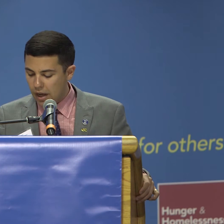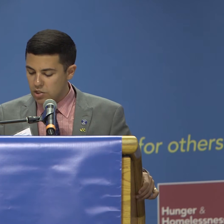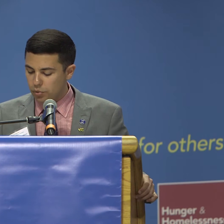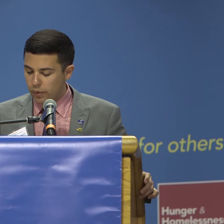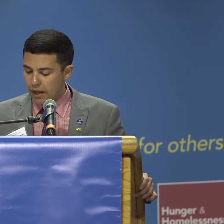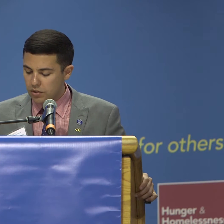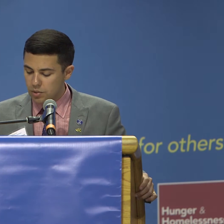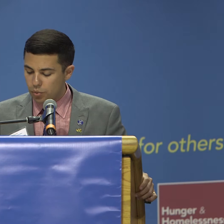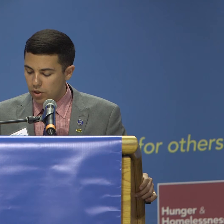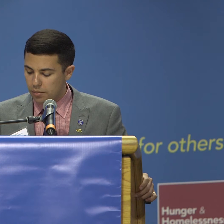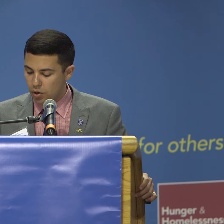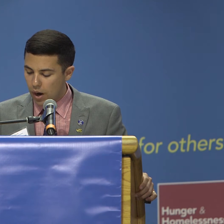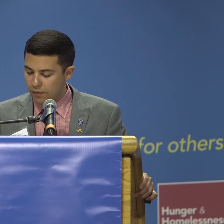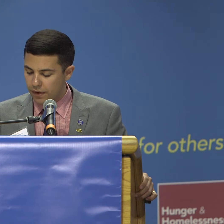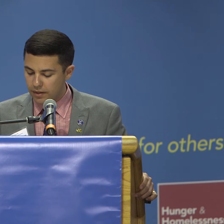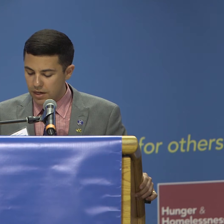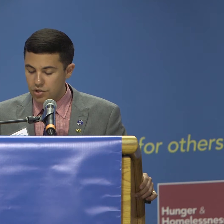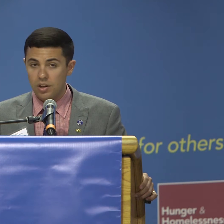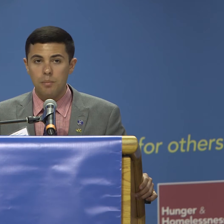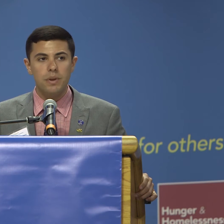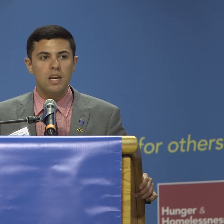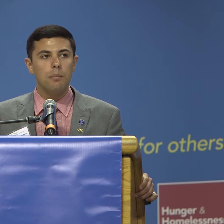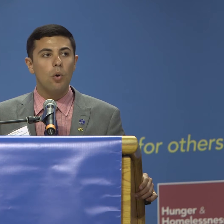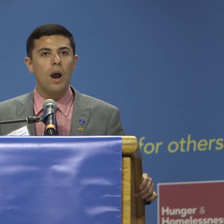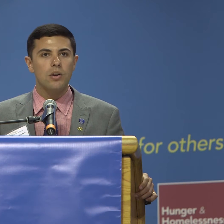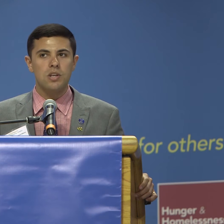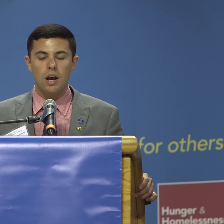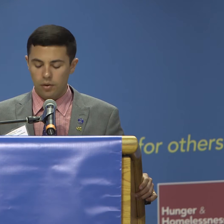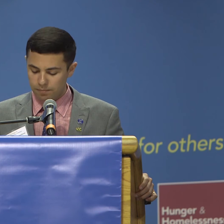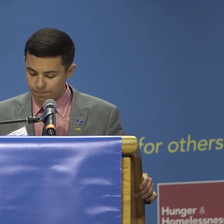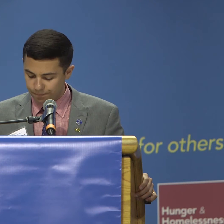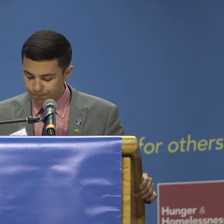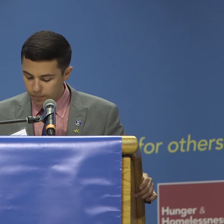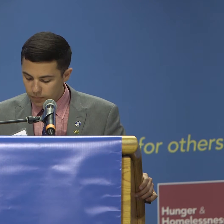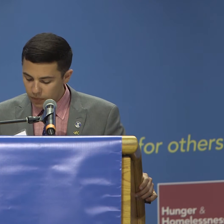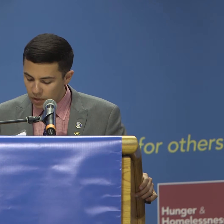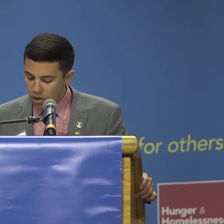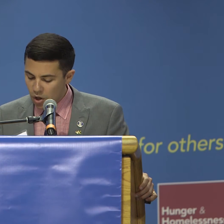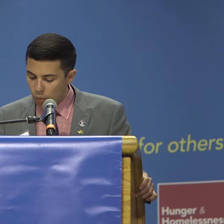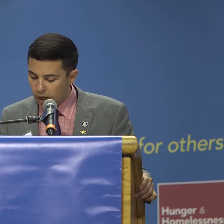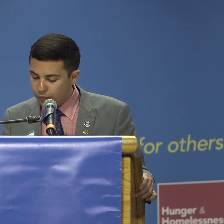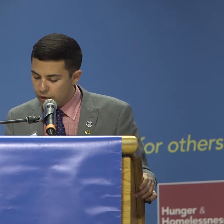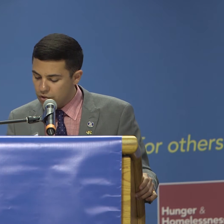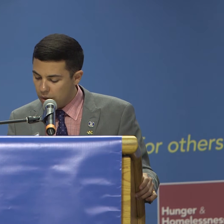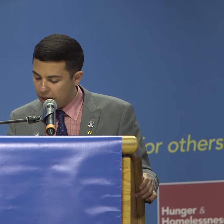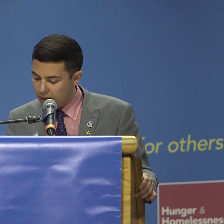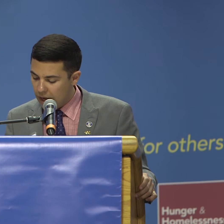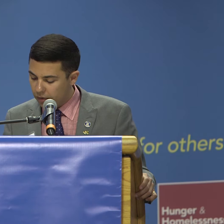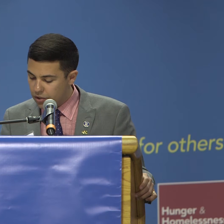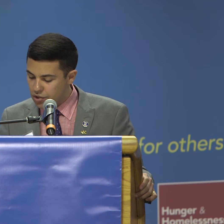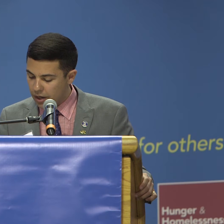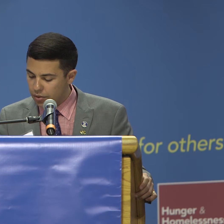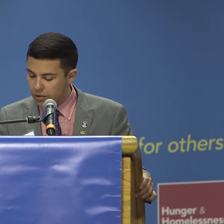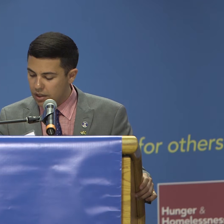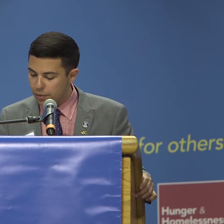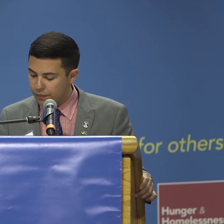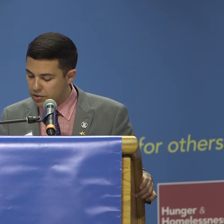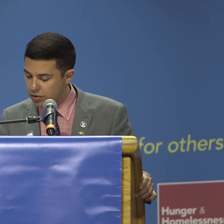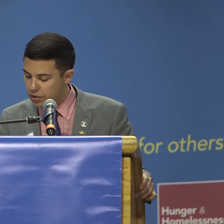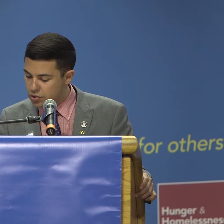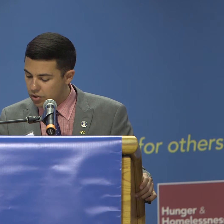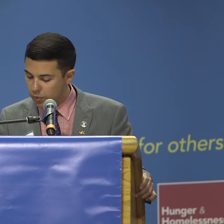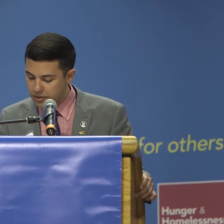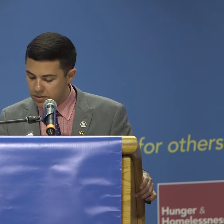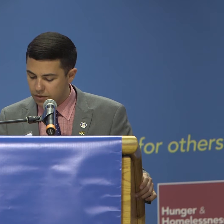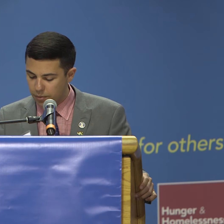been possible without the support of the Maguire Foundation and being a Maguire Scholar. When I first thought about college, I thought that the